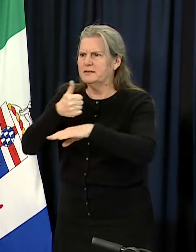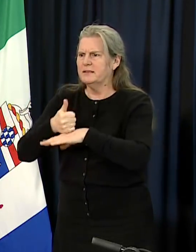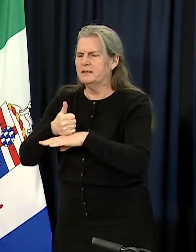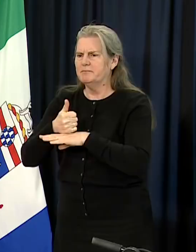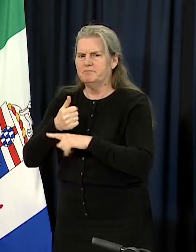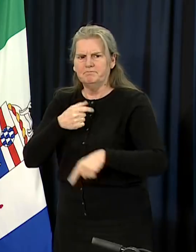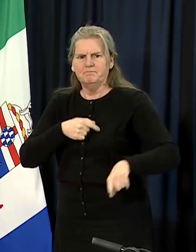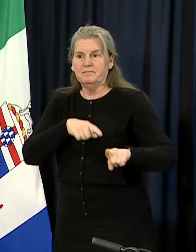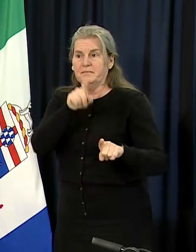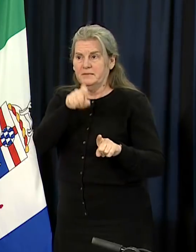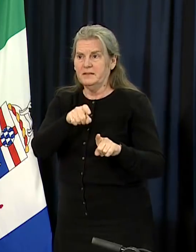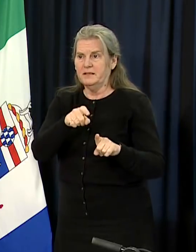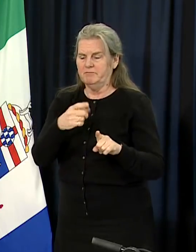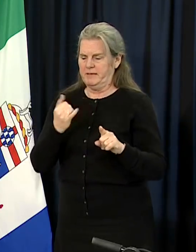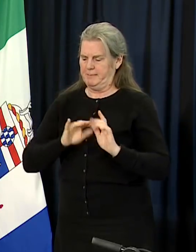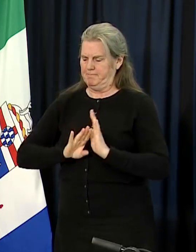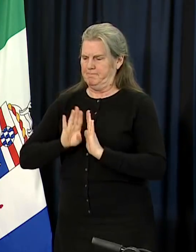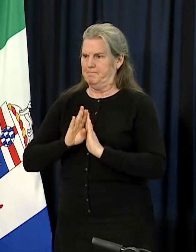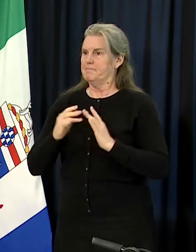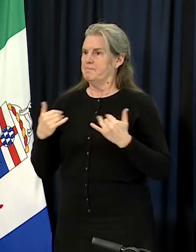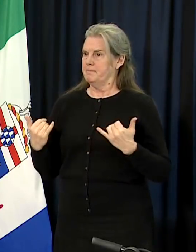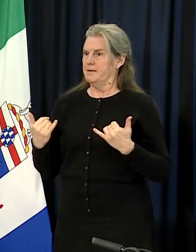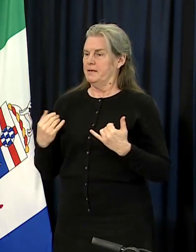need during this pandemic.